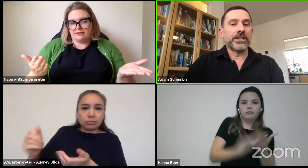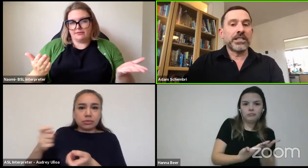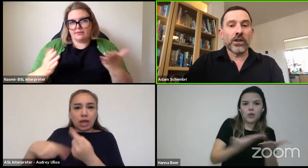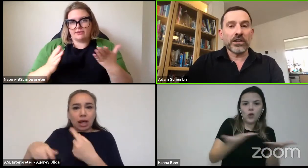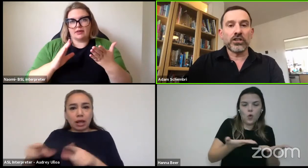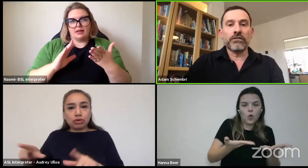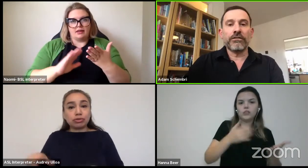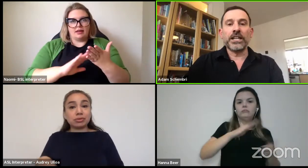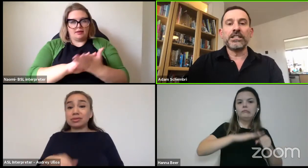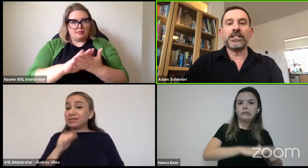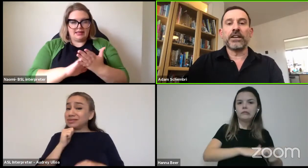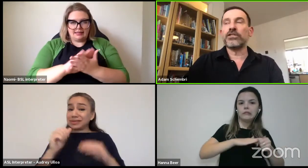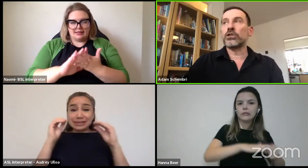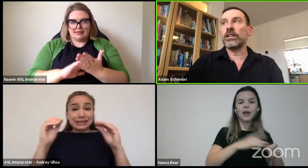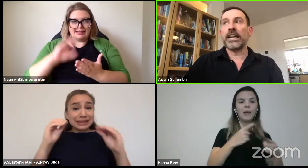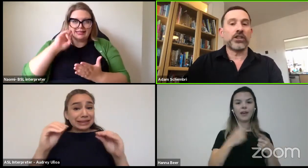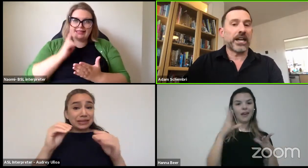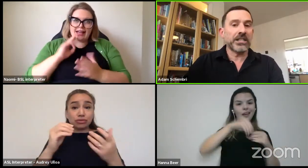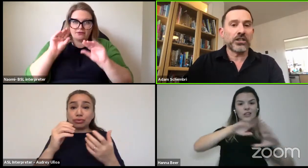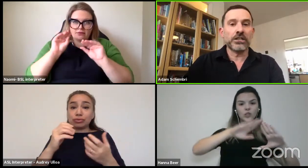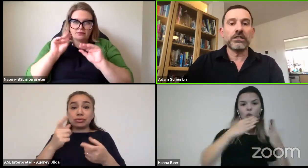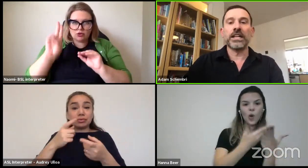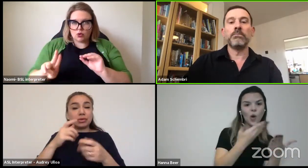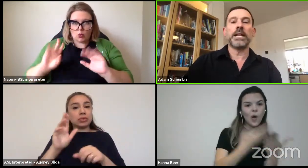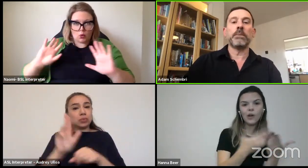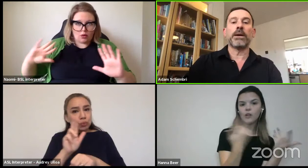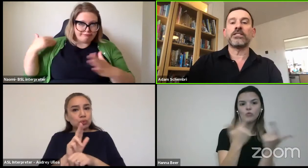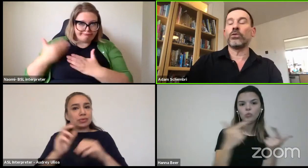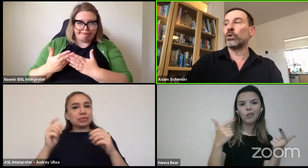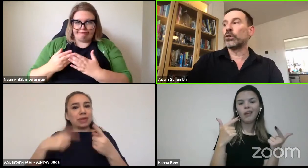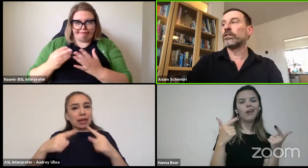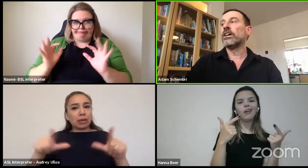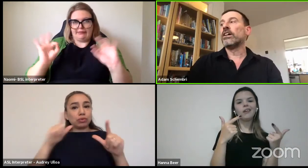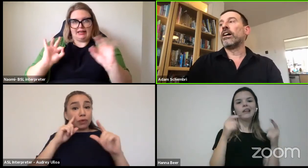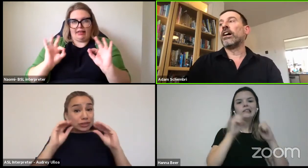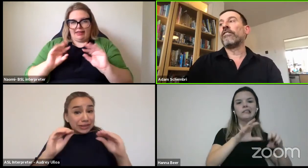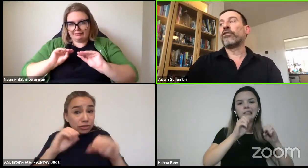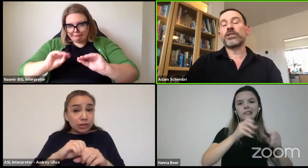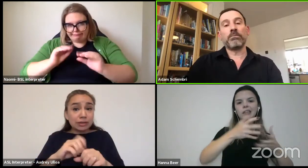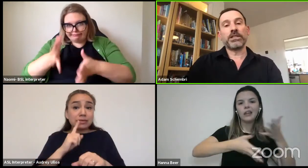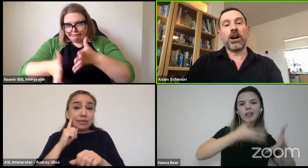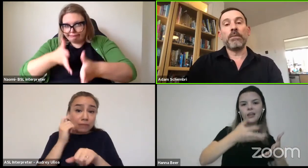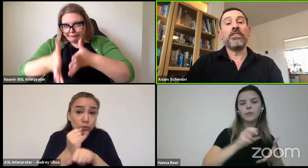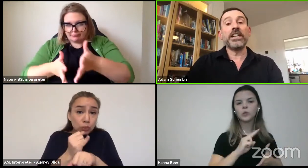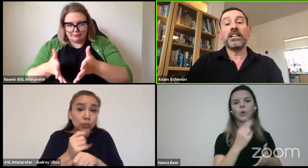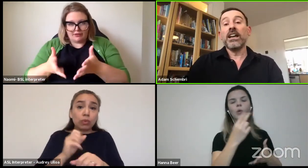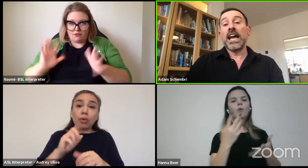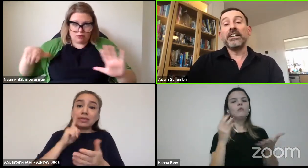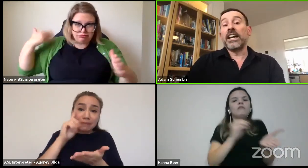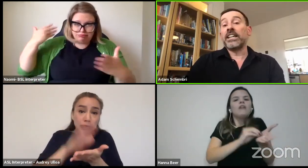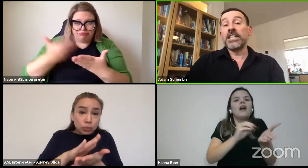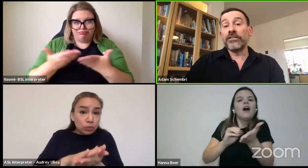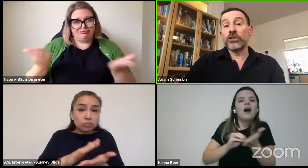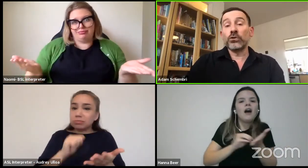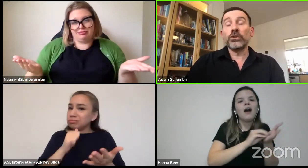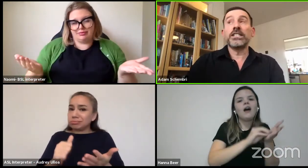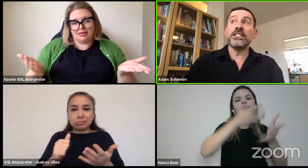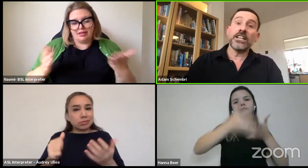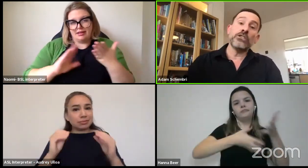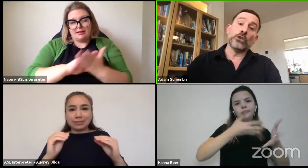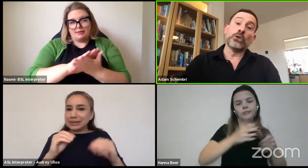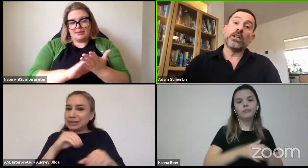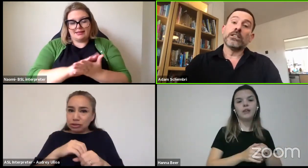language of instruction in deaf education in many parts of the world for some time, and deaf